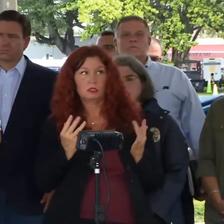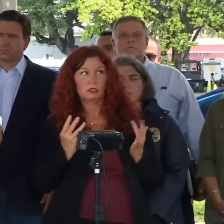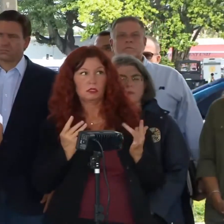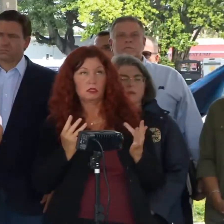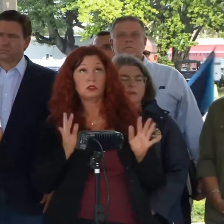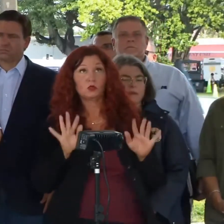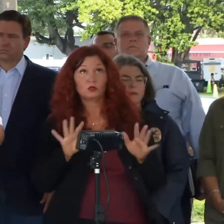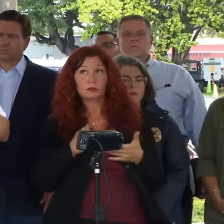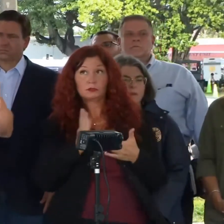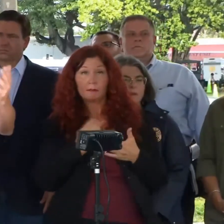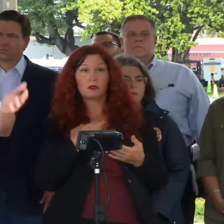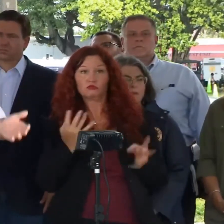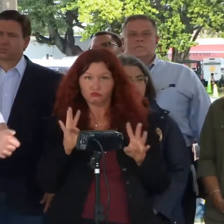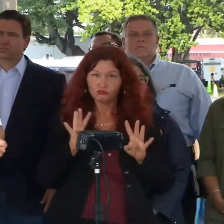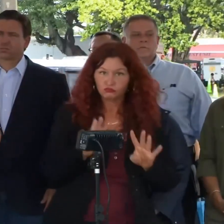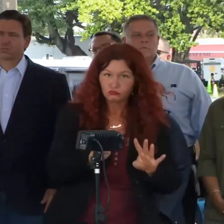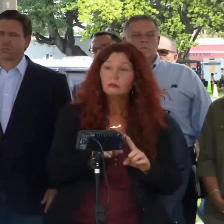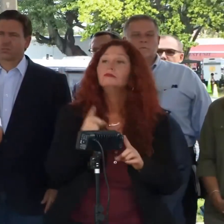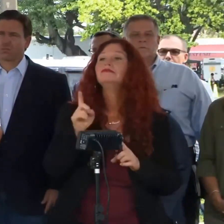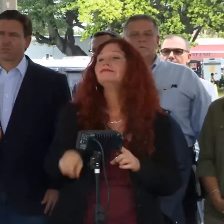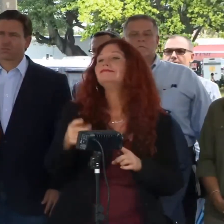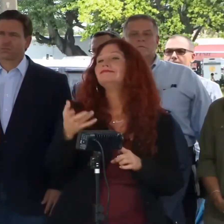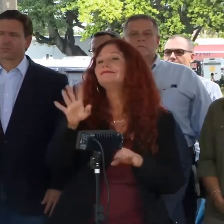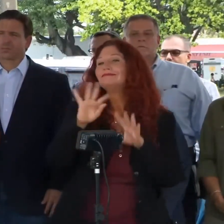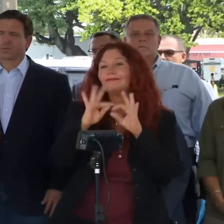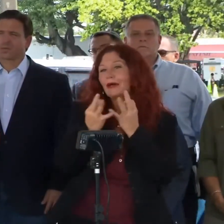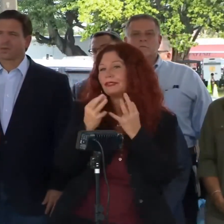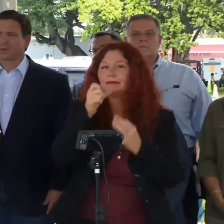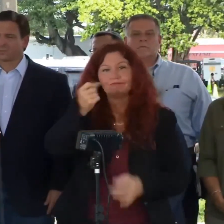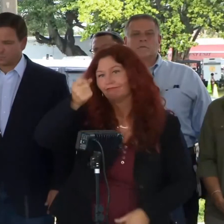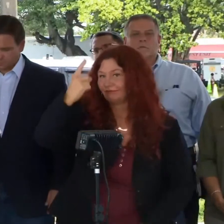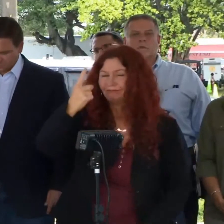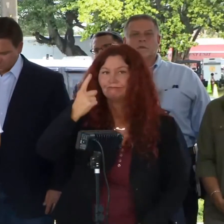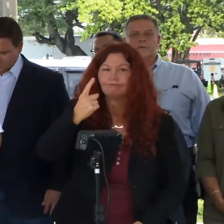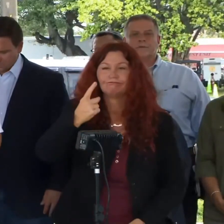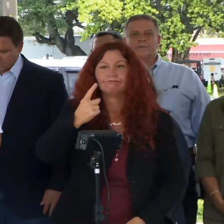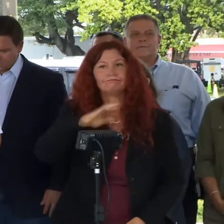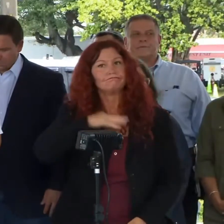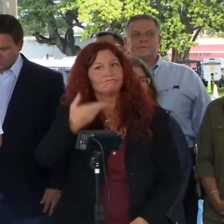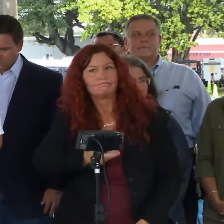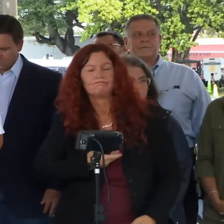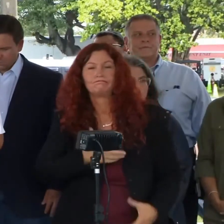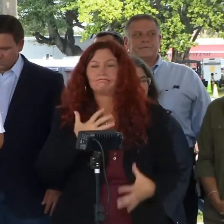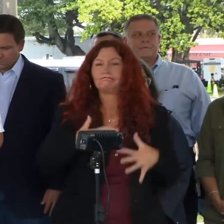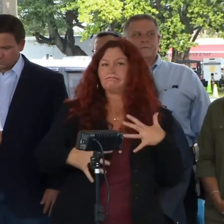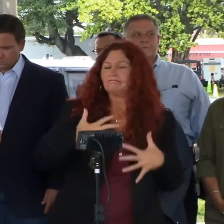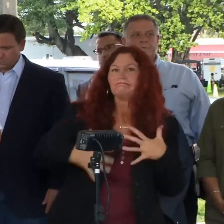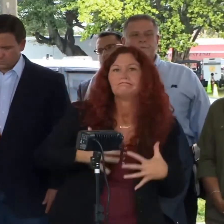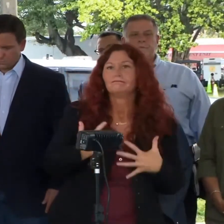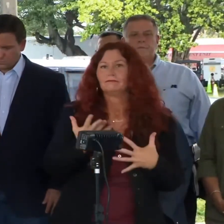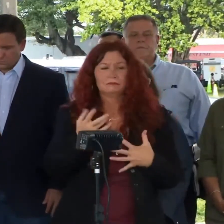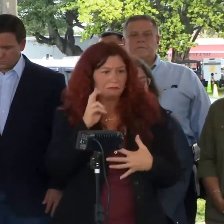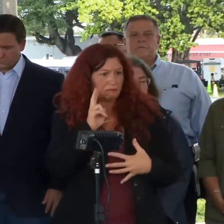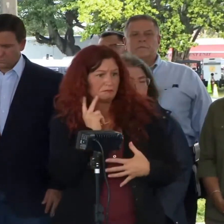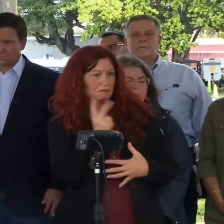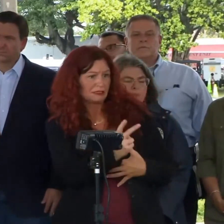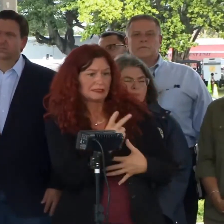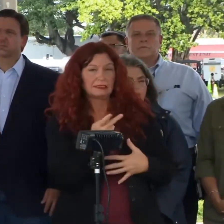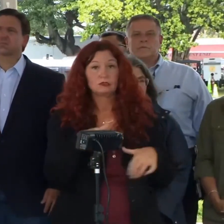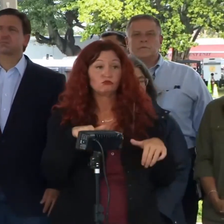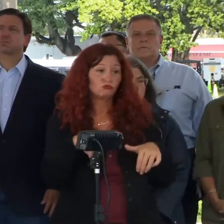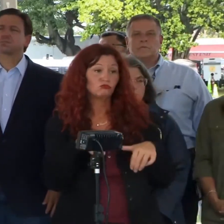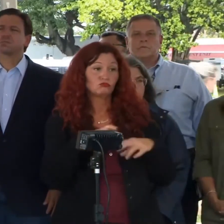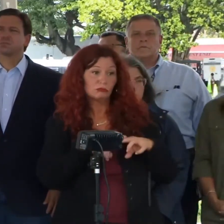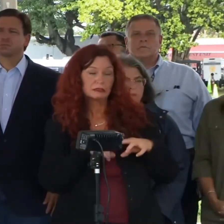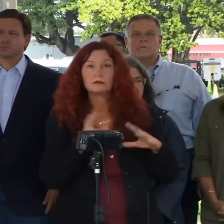would talk to the higher ups about whether or not that worked, because it was an interesting comment, because the